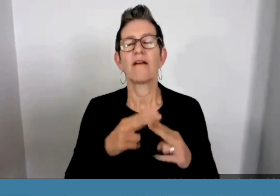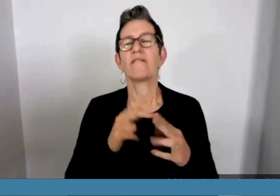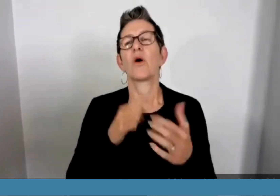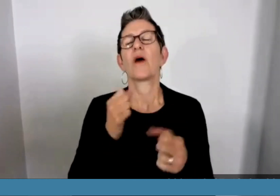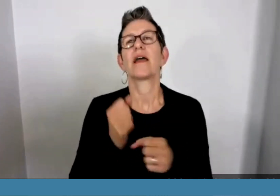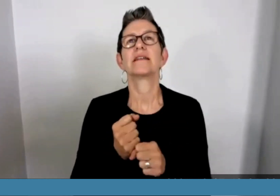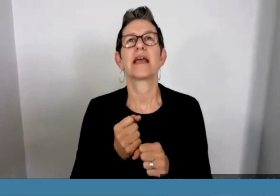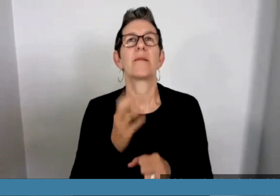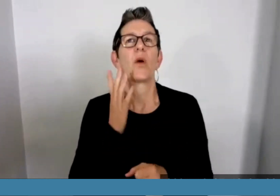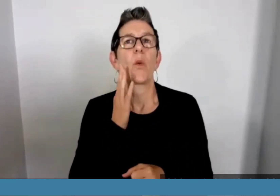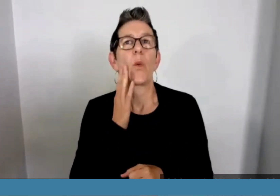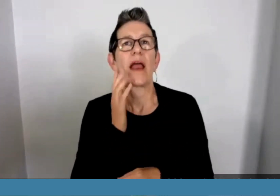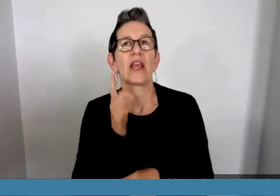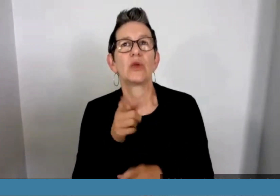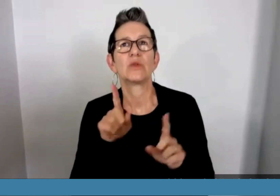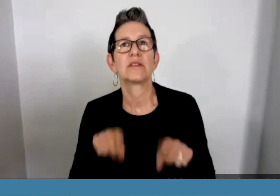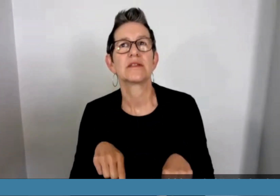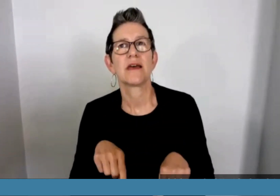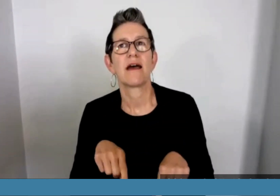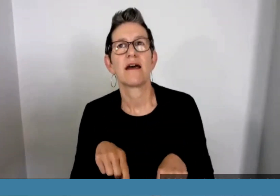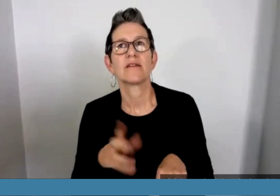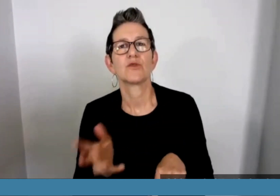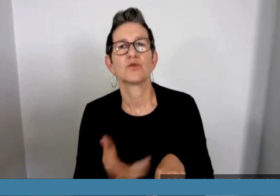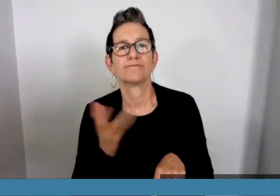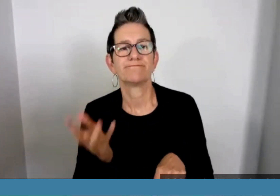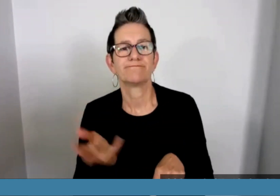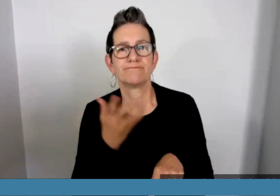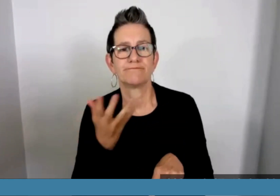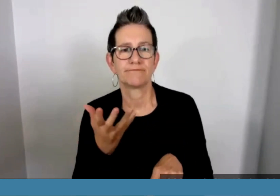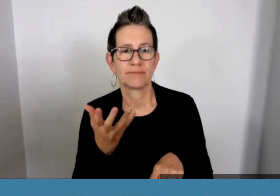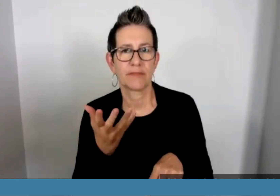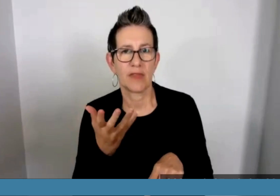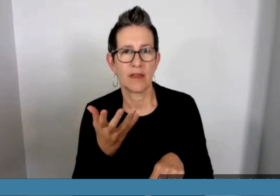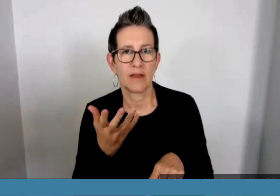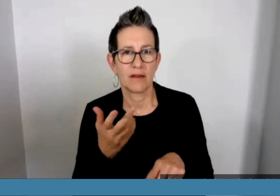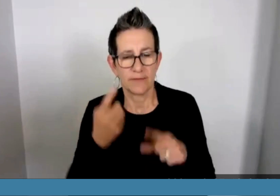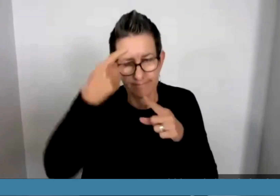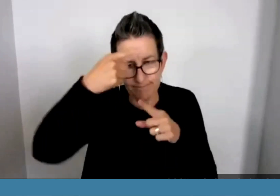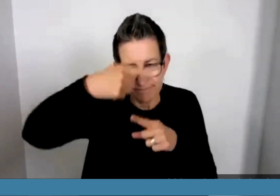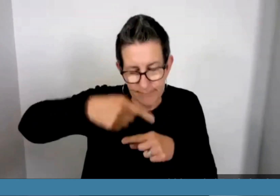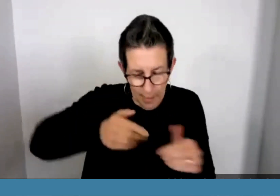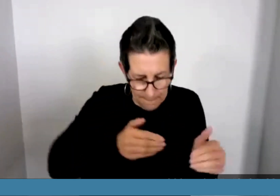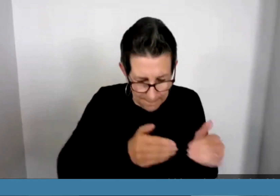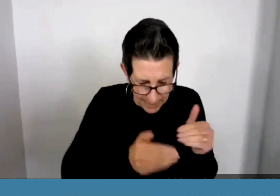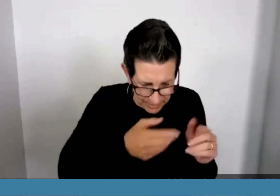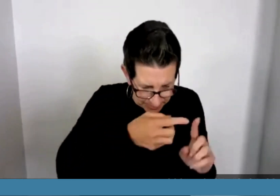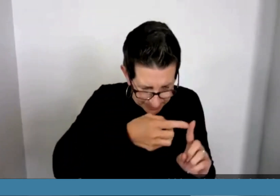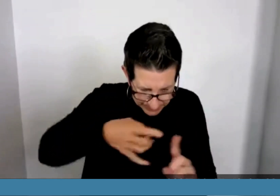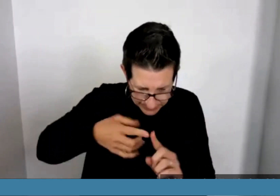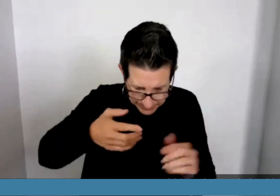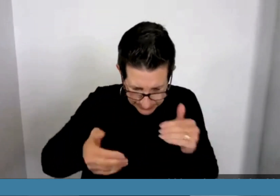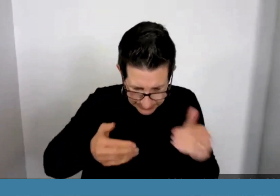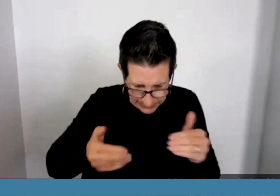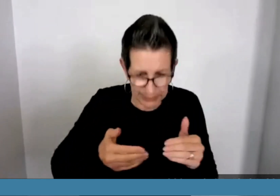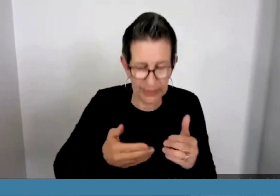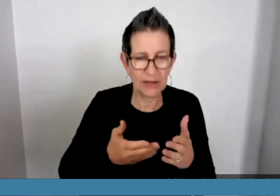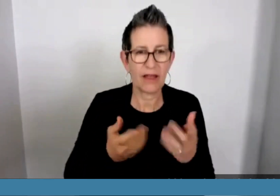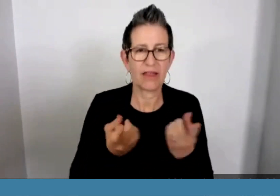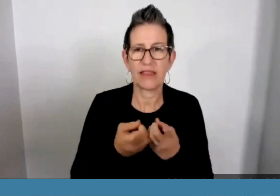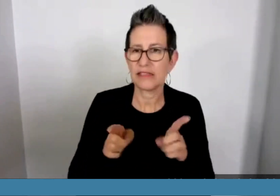start to get into the detailed budget for the project where you're outlining things like any